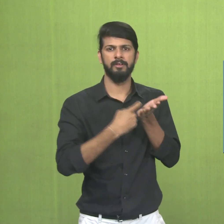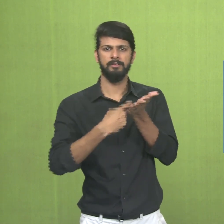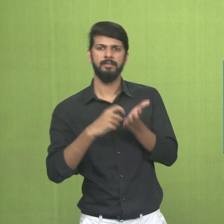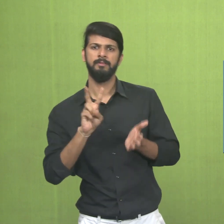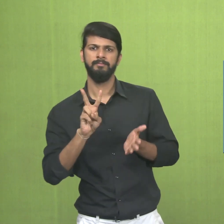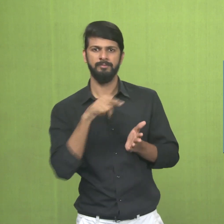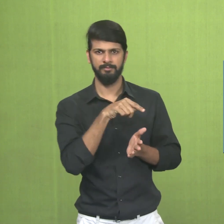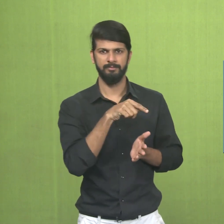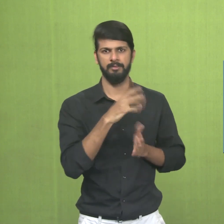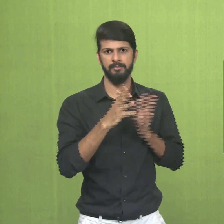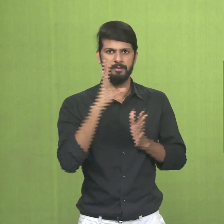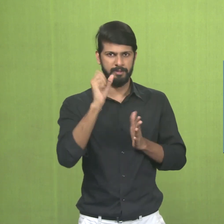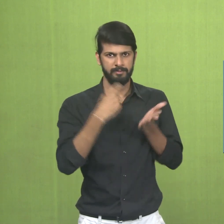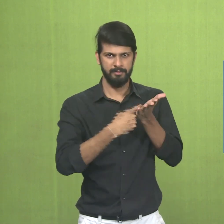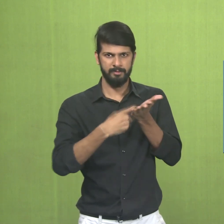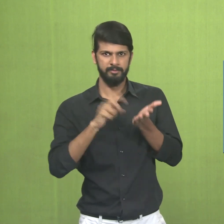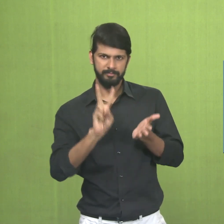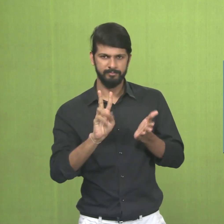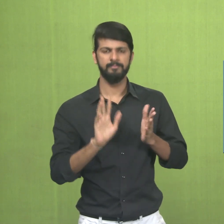This is the picture of the first painter, Raja Ravi Varma.